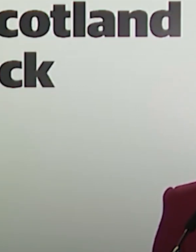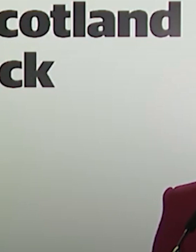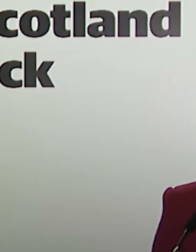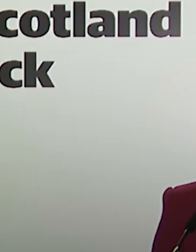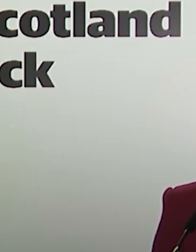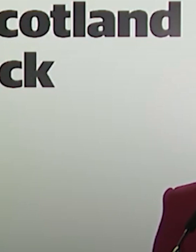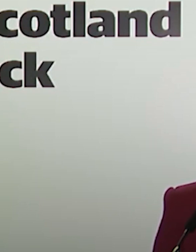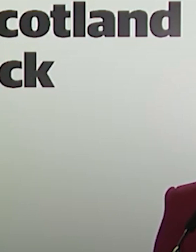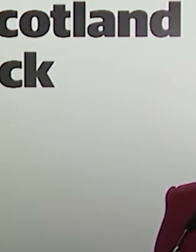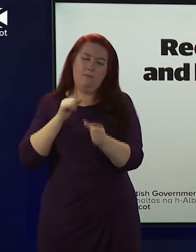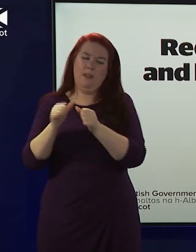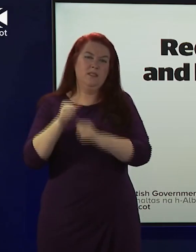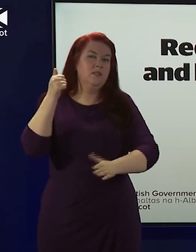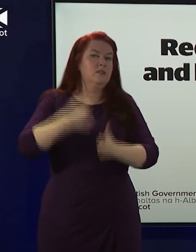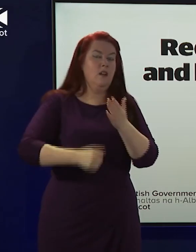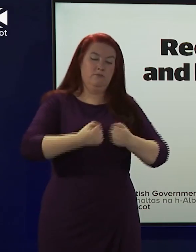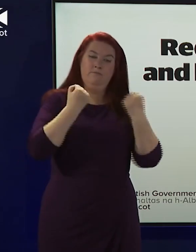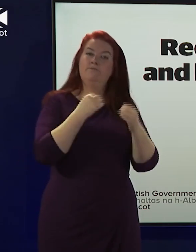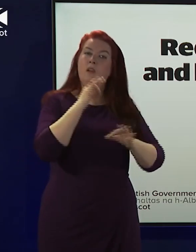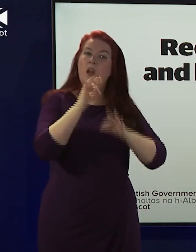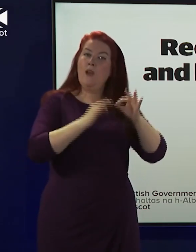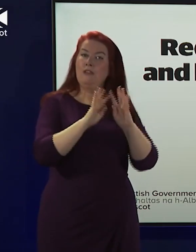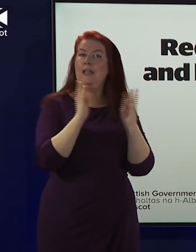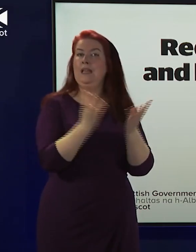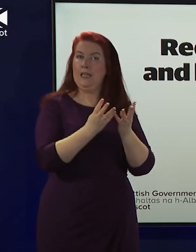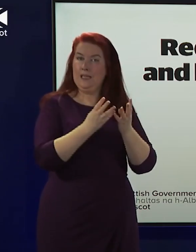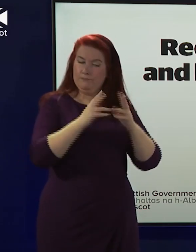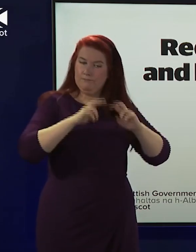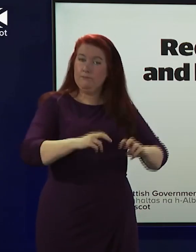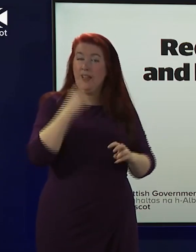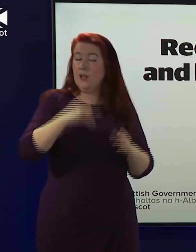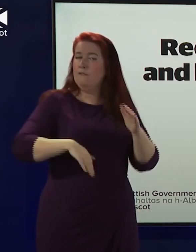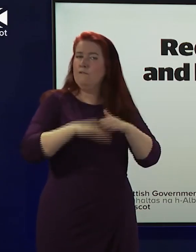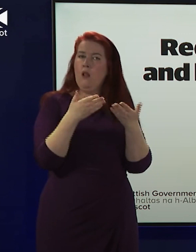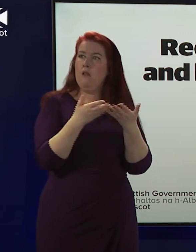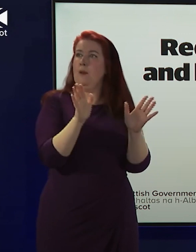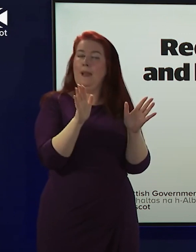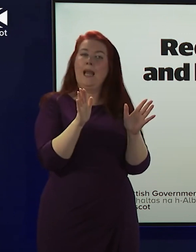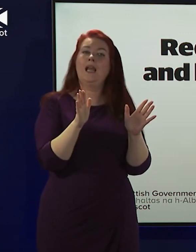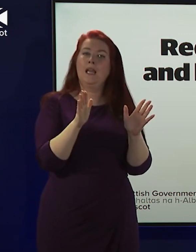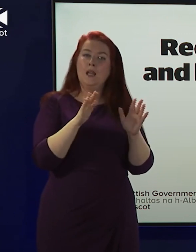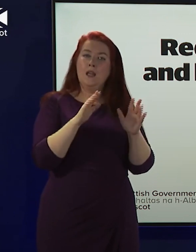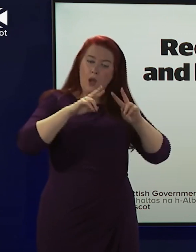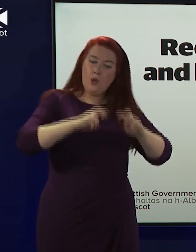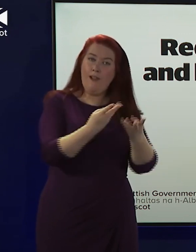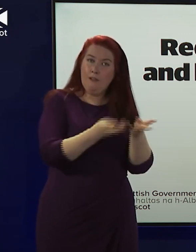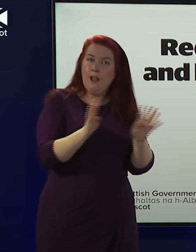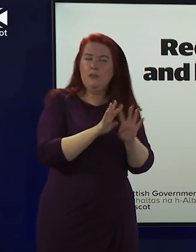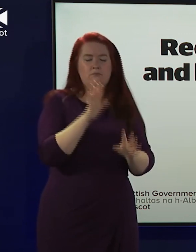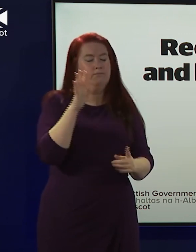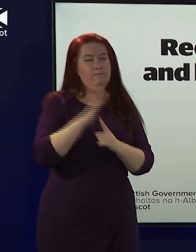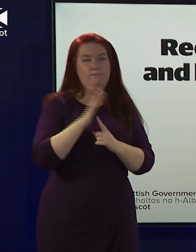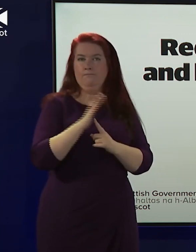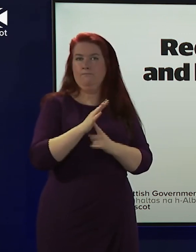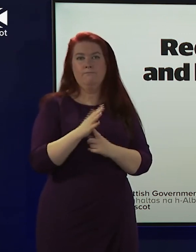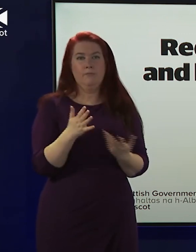situation in our care homes. I do believe that a full public inquiry has an extremely important role to play, both